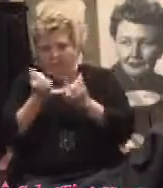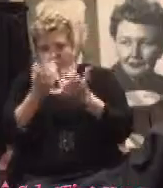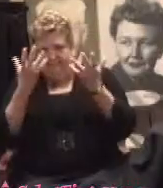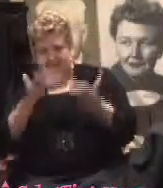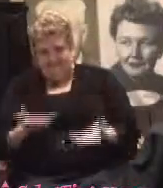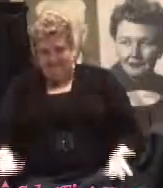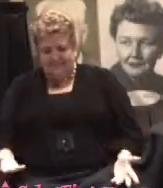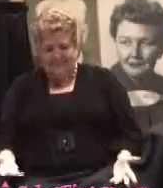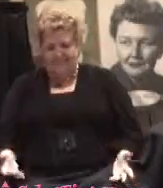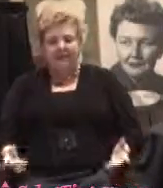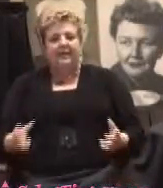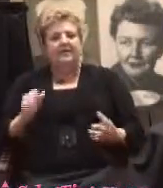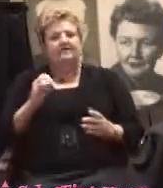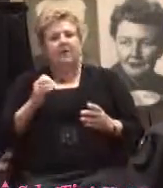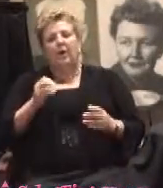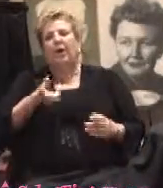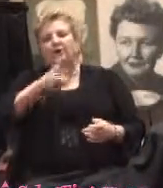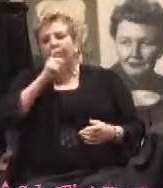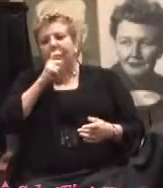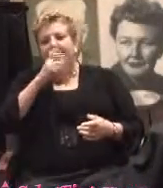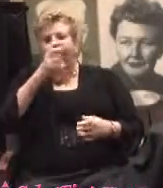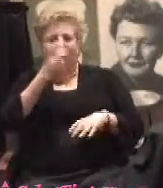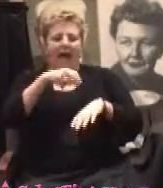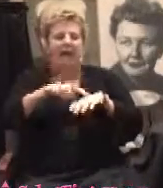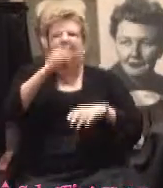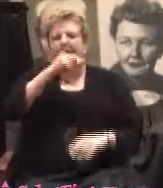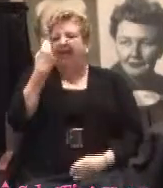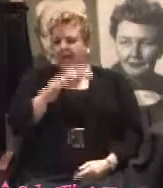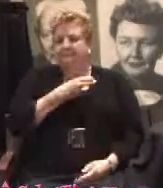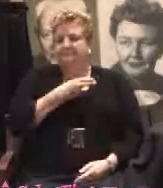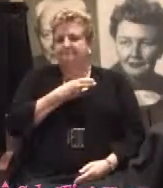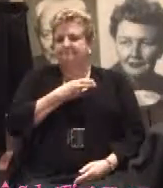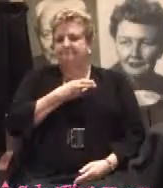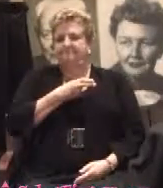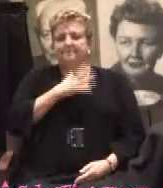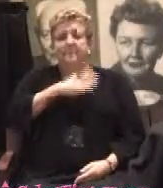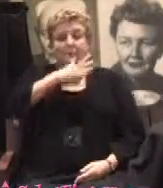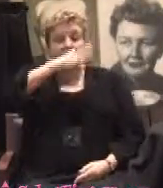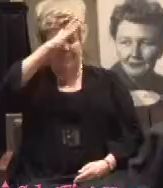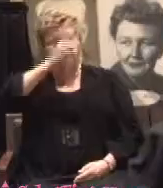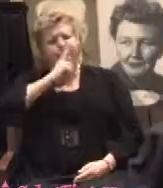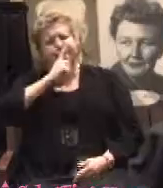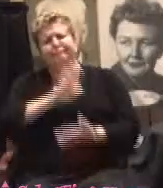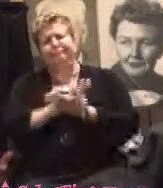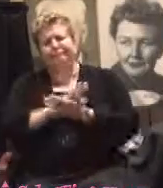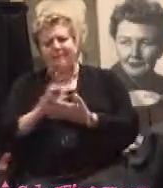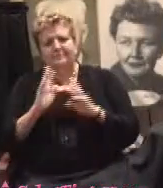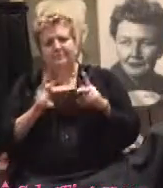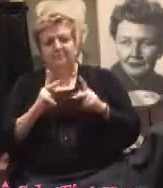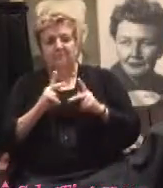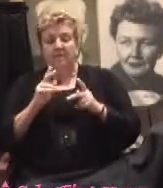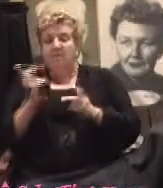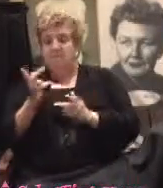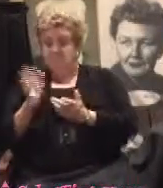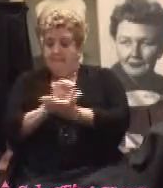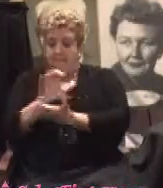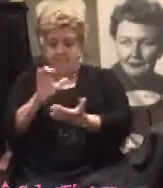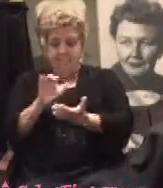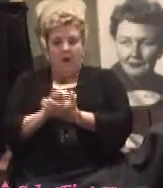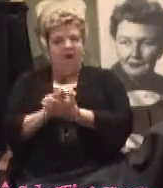But I drank. I'm Irish Catholic. I always like to say, you know, my parents were lovely people. They really were. My parents were married for 50 years when they passed away. And